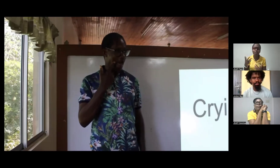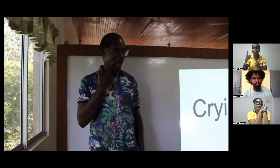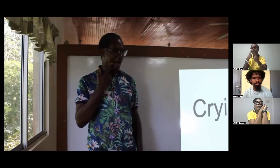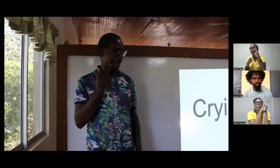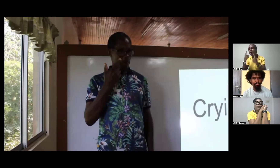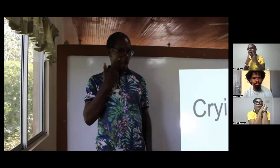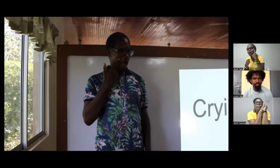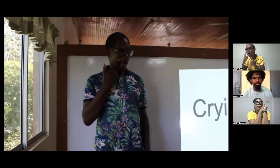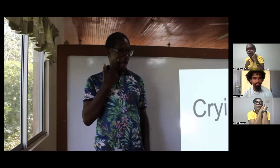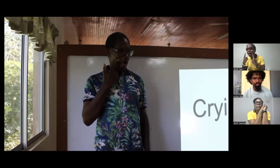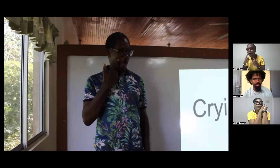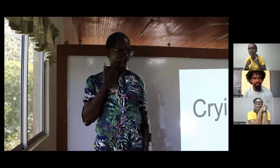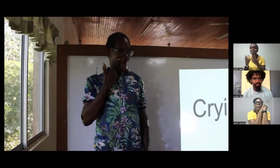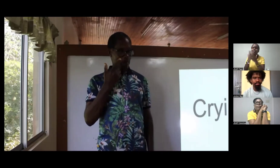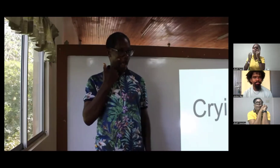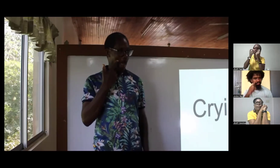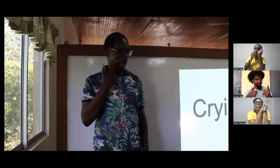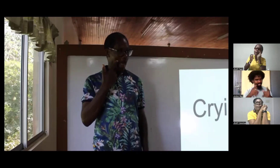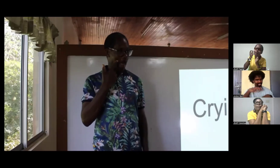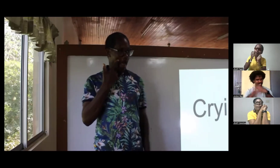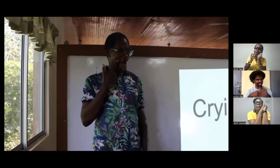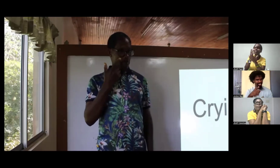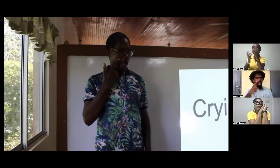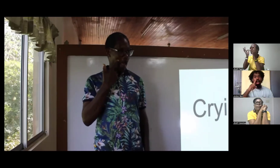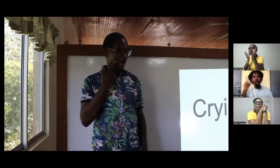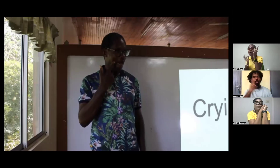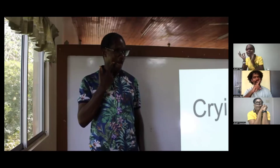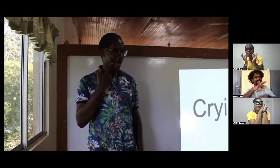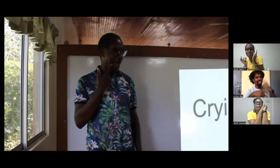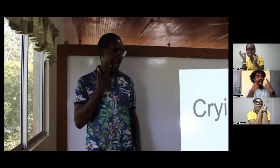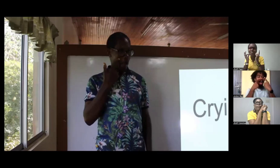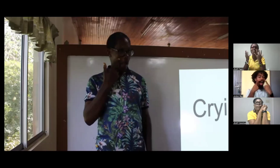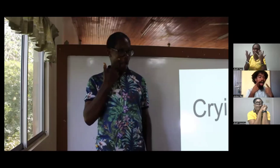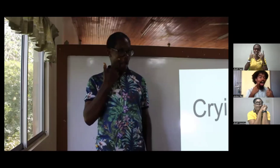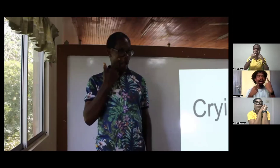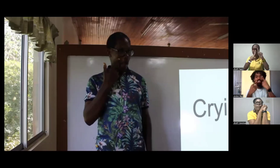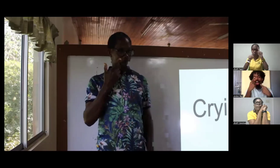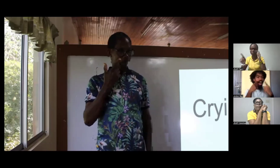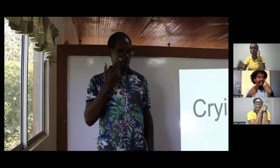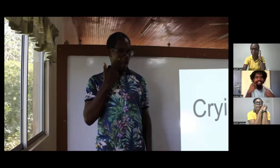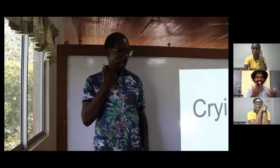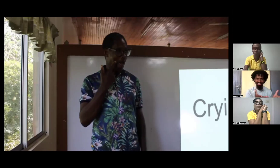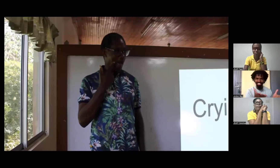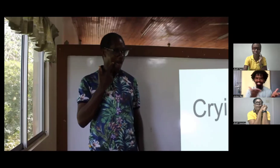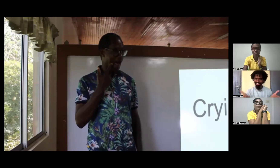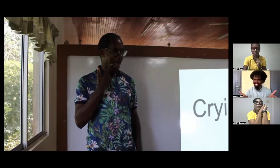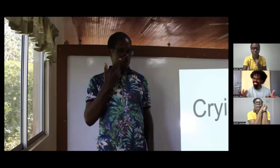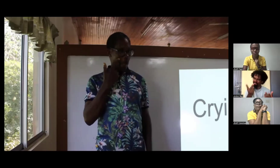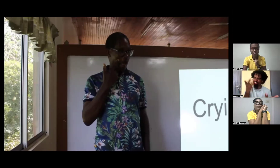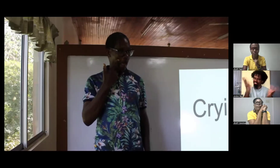And that's JSL. Either this one, some would use this hand shape or that hand shape. There are